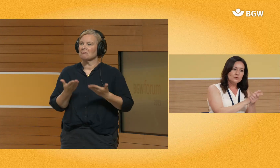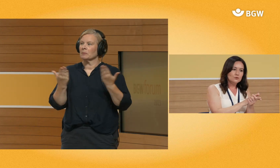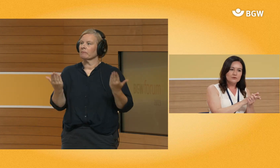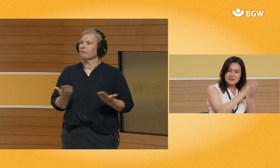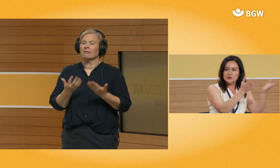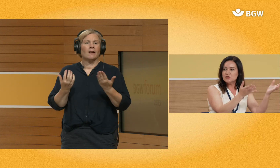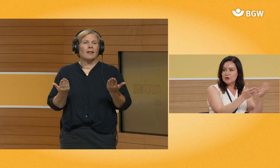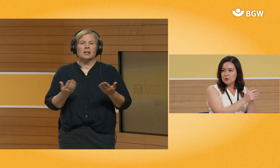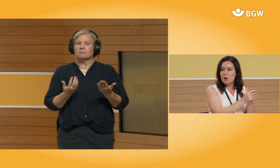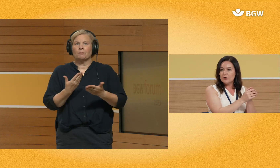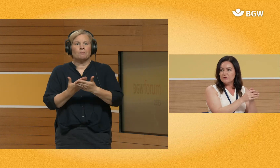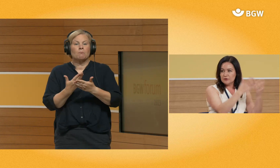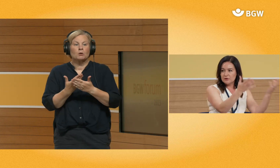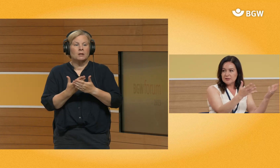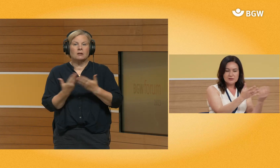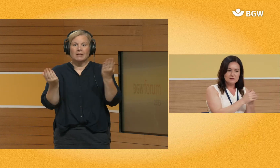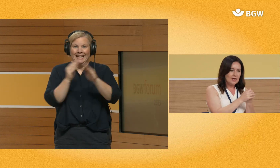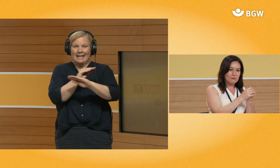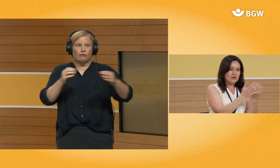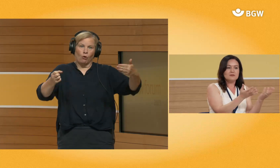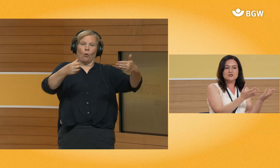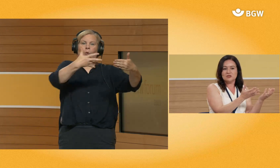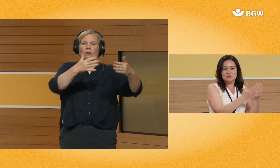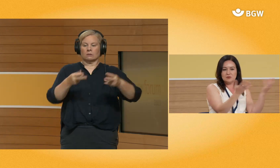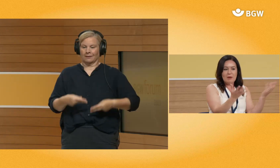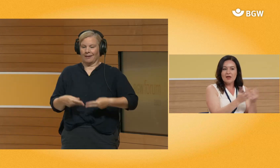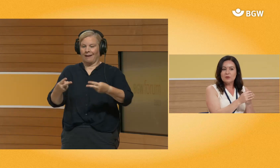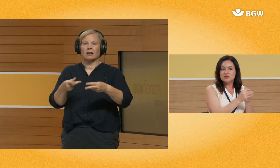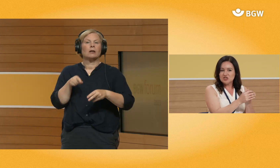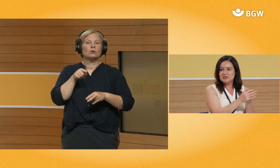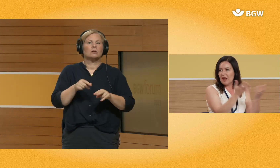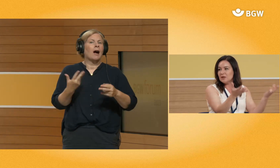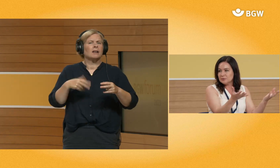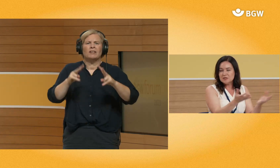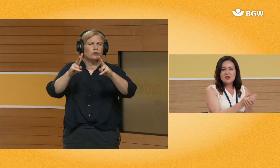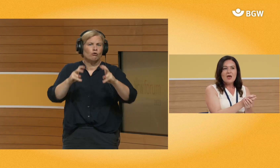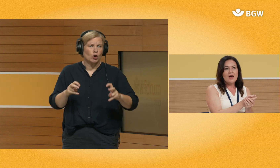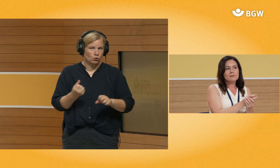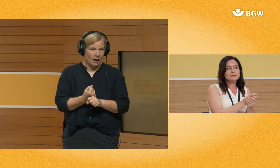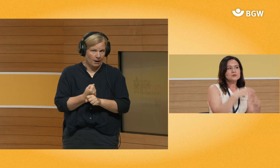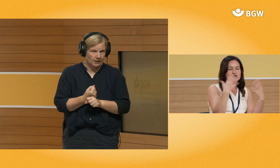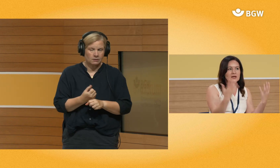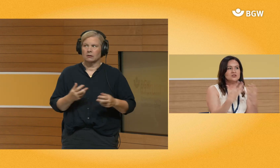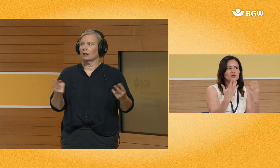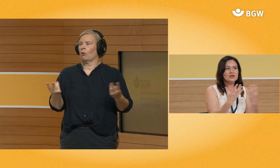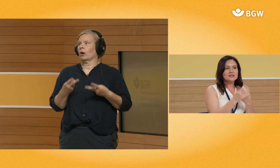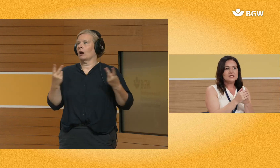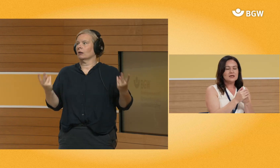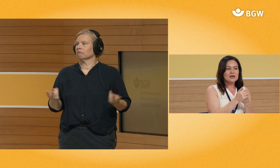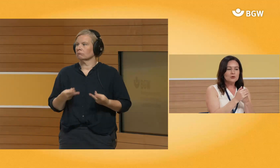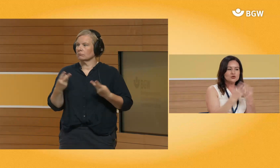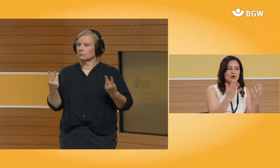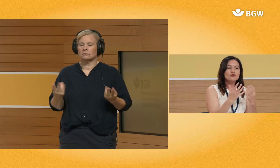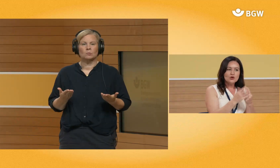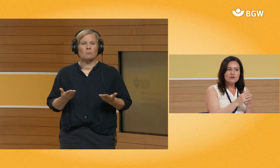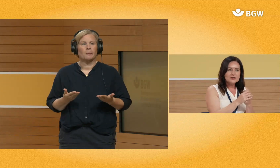You know, this nurse got an award for this thing that pathway that she developed. Trying to create